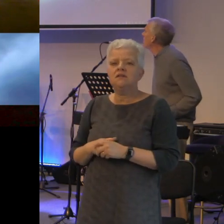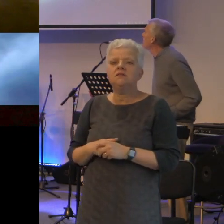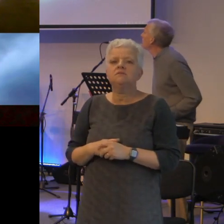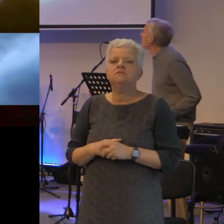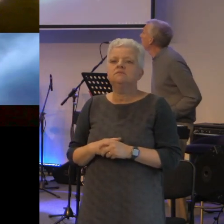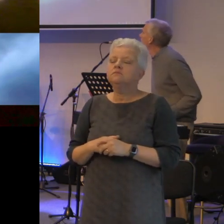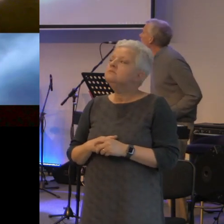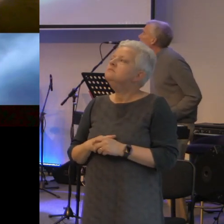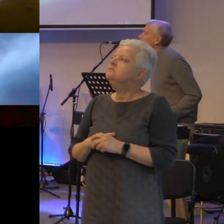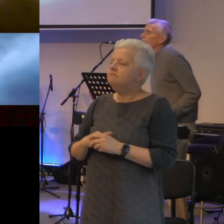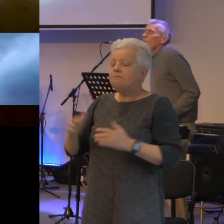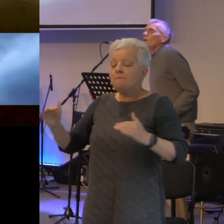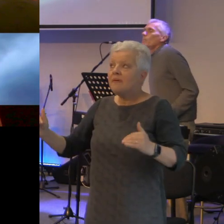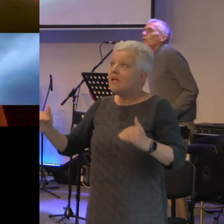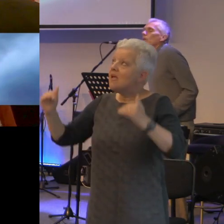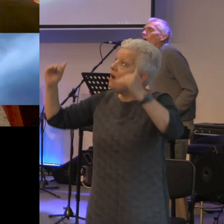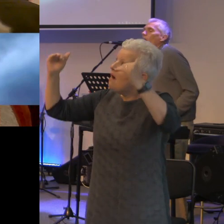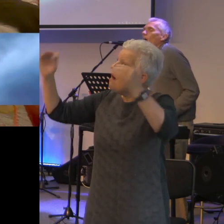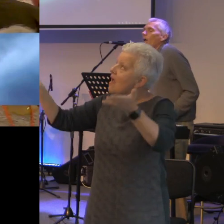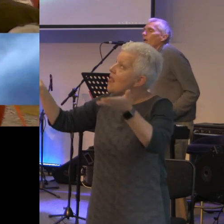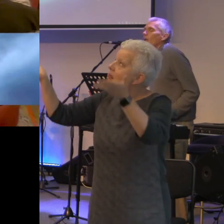behind.